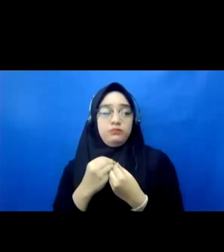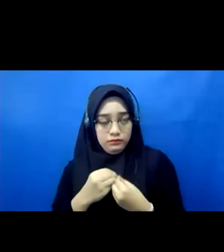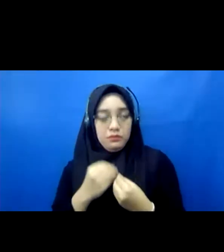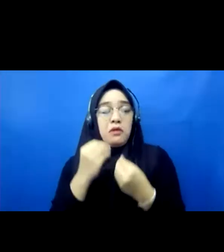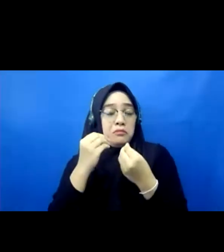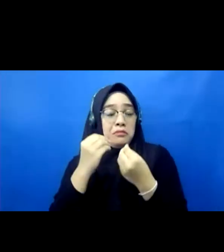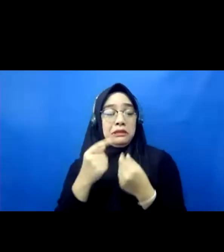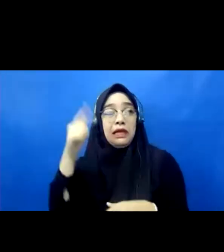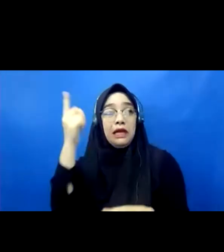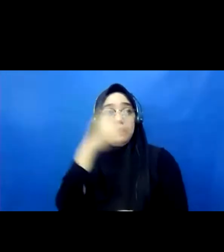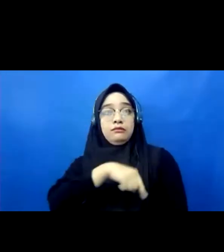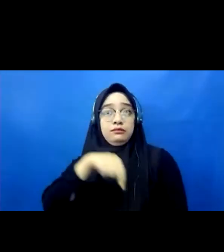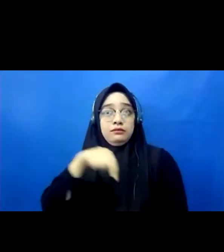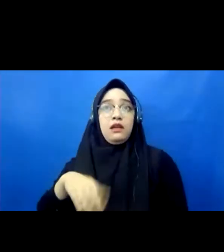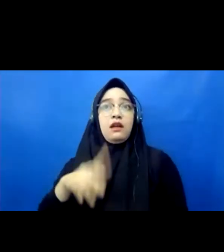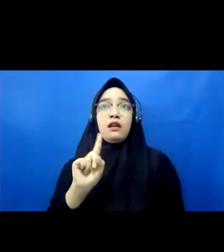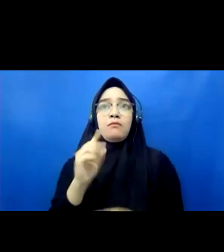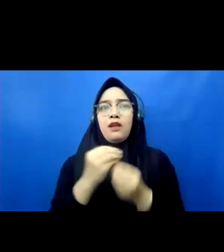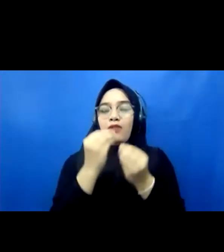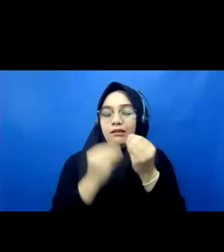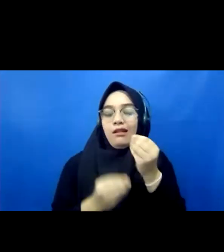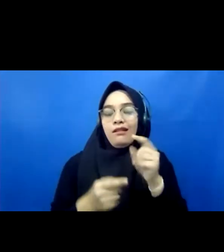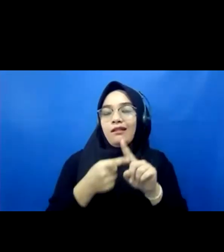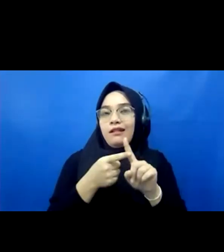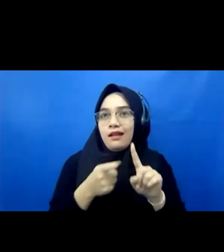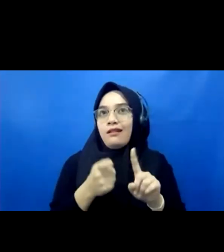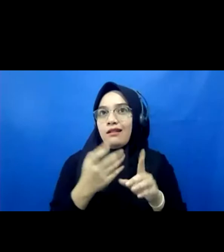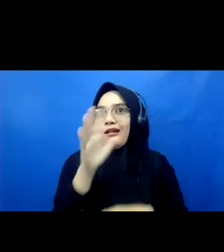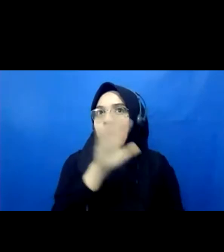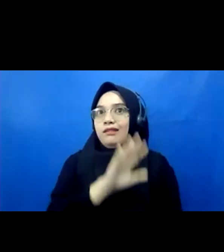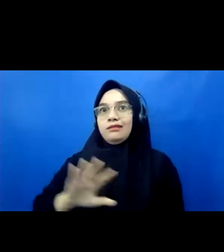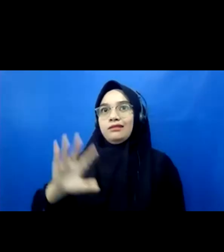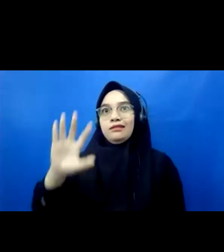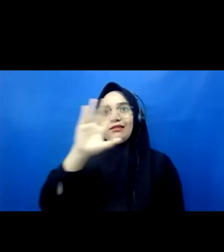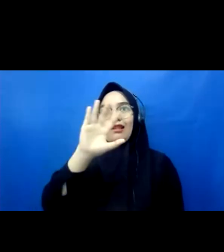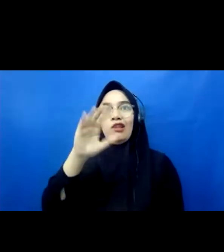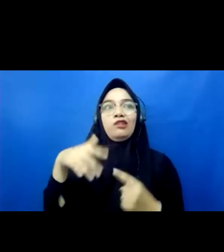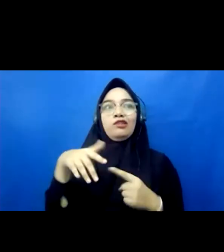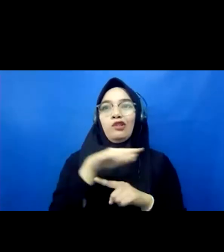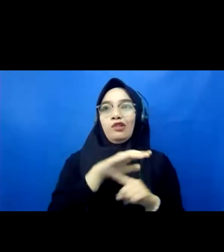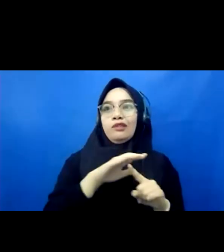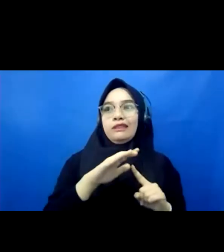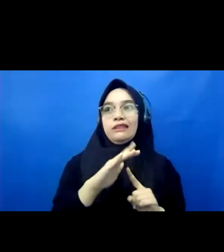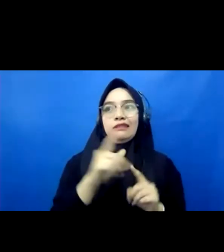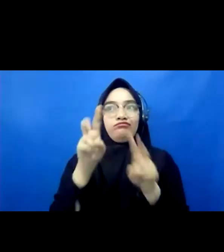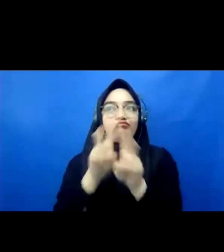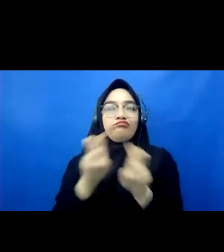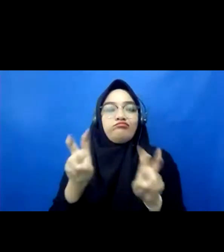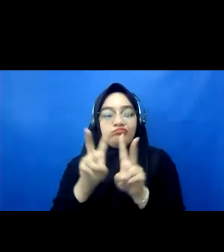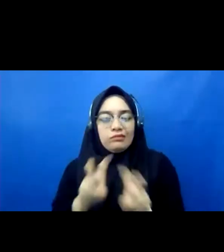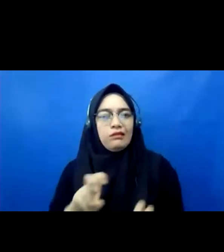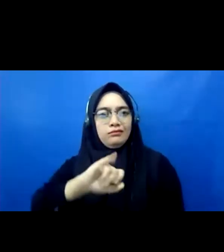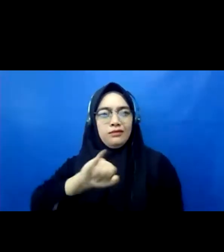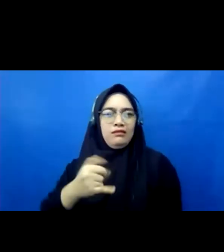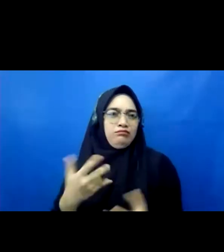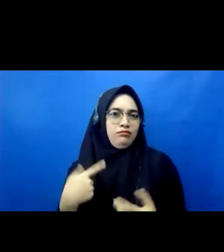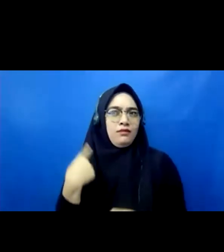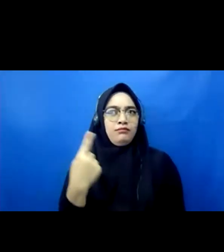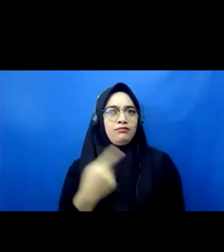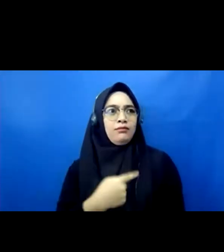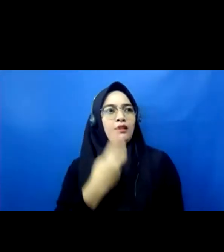today. Your work is making an impact, including on the tens of millions of persons with disabilities in our region right